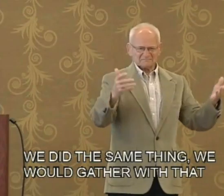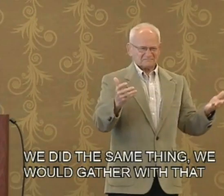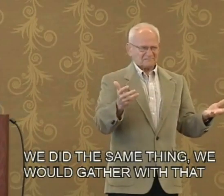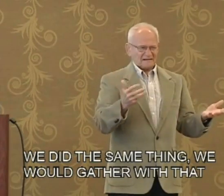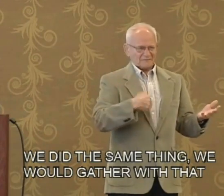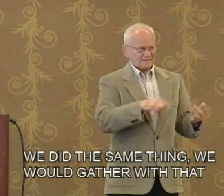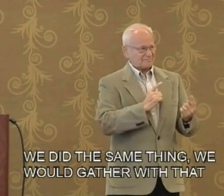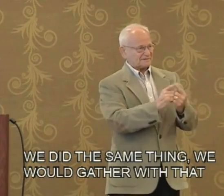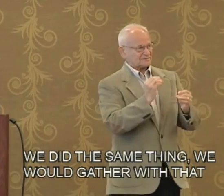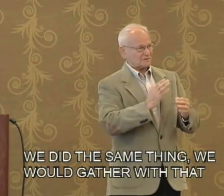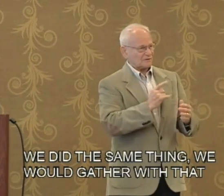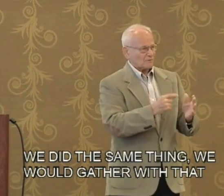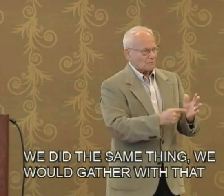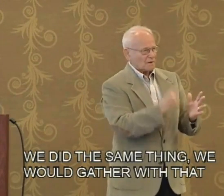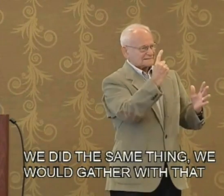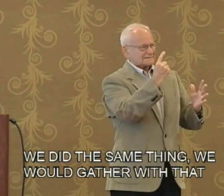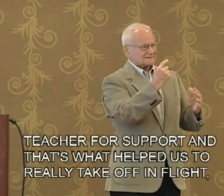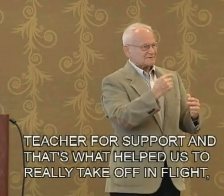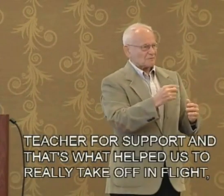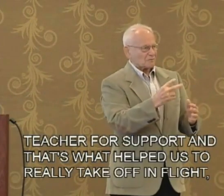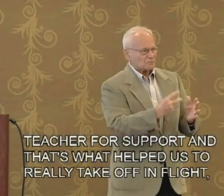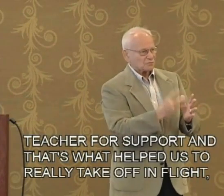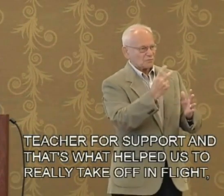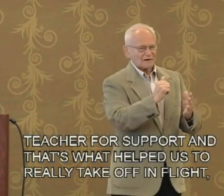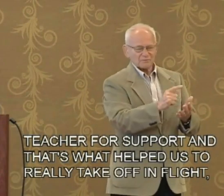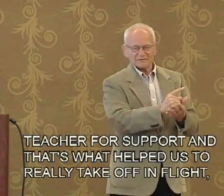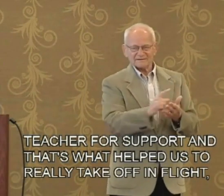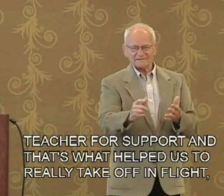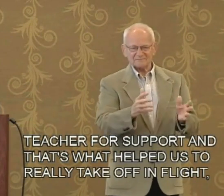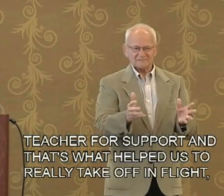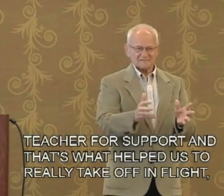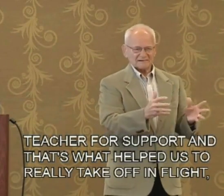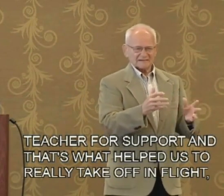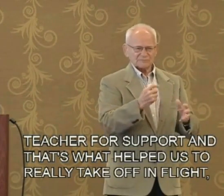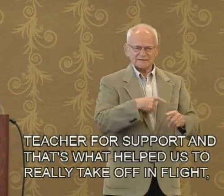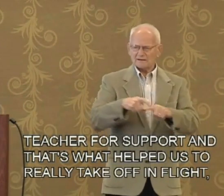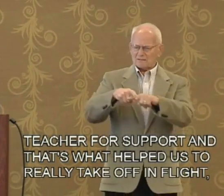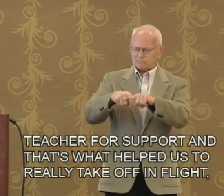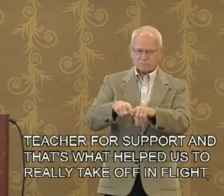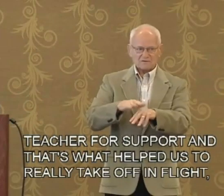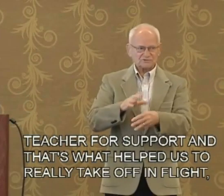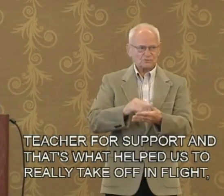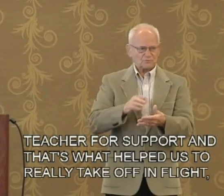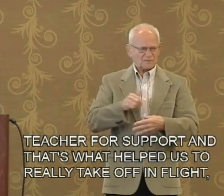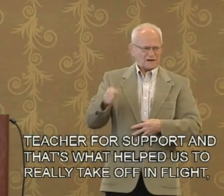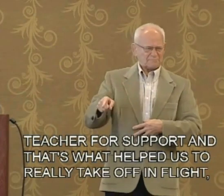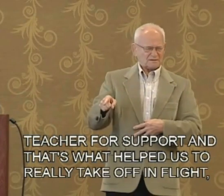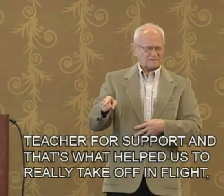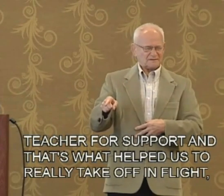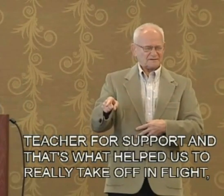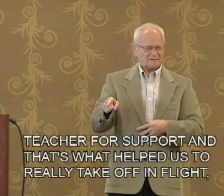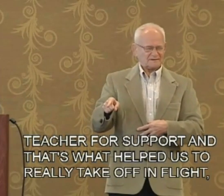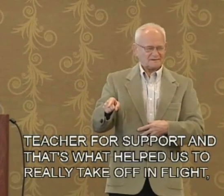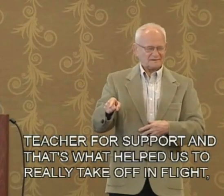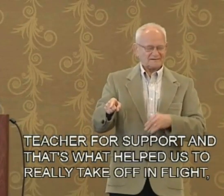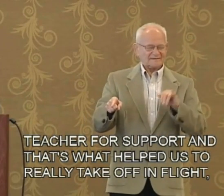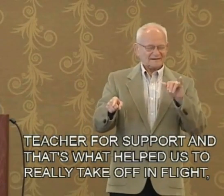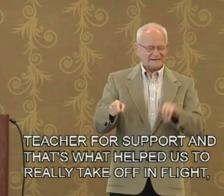for support. And that's what helped us to really take off in flight. And it was depending on